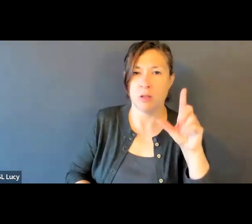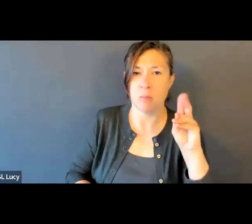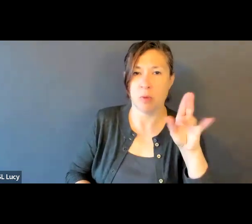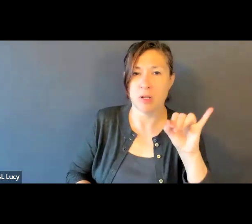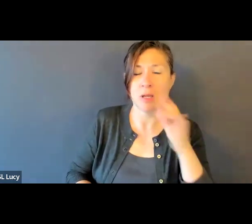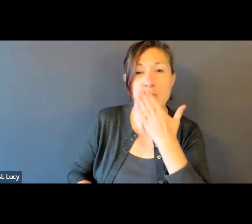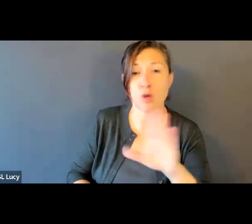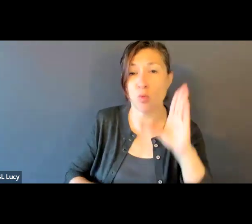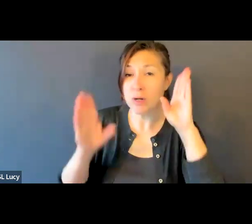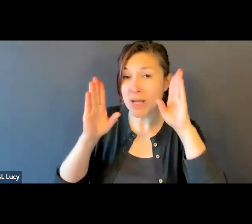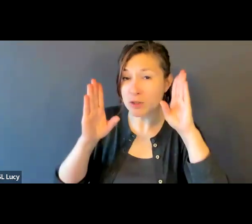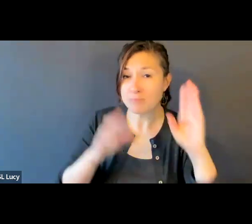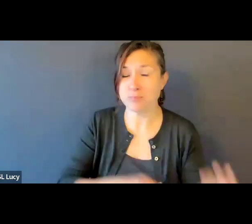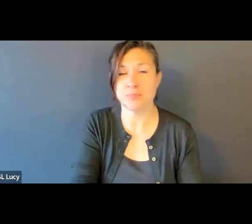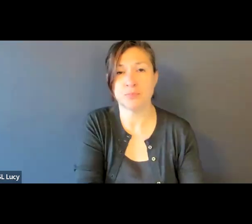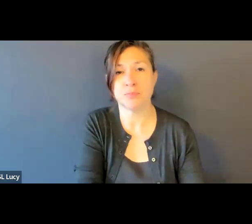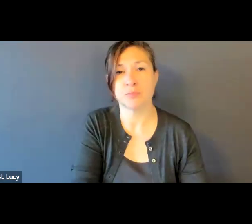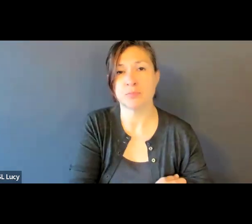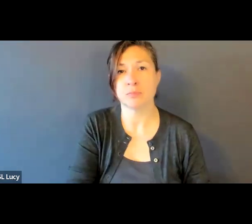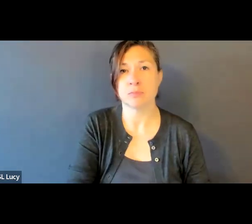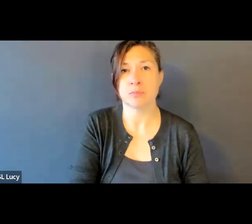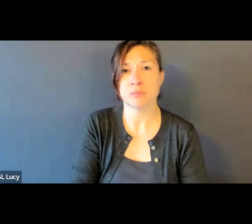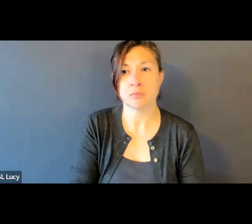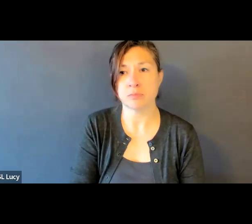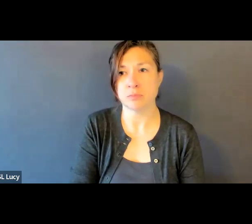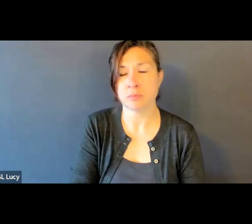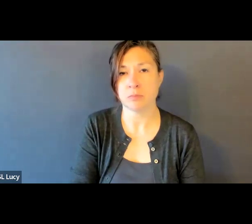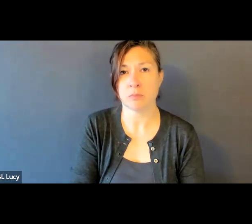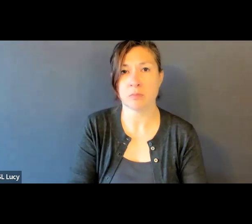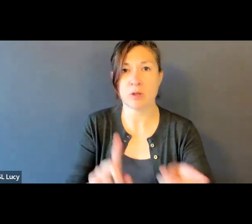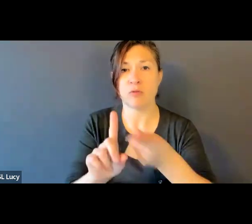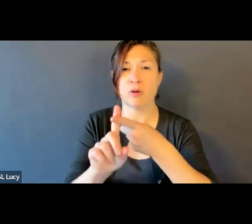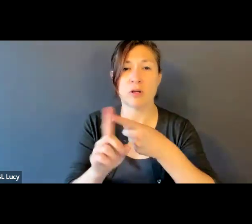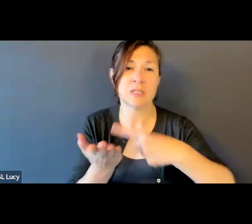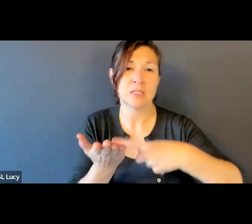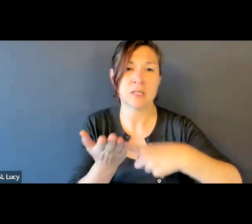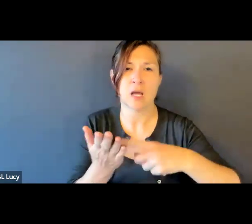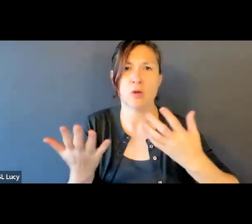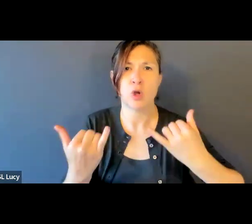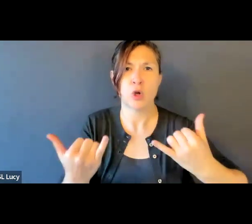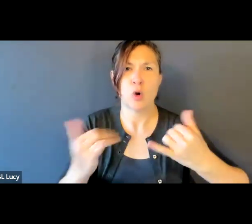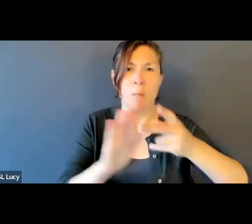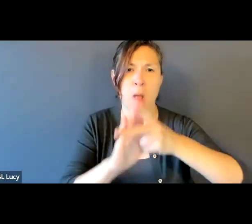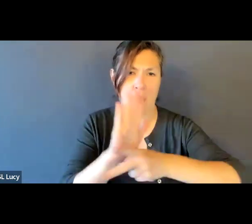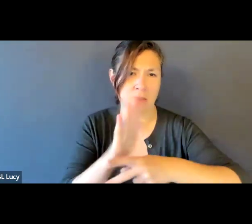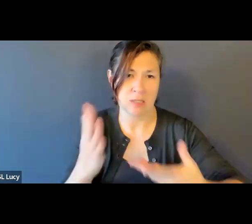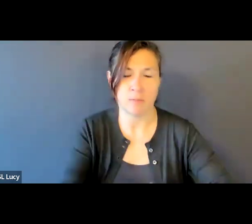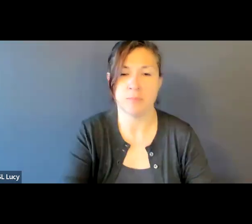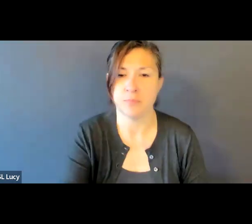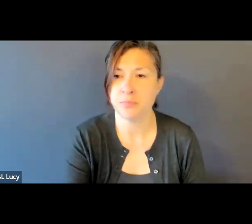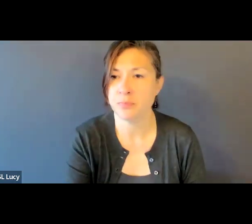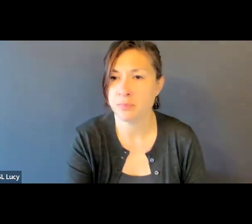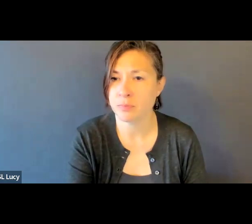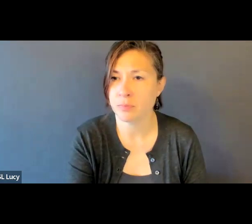to this. I want to just start by going back to what the current policy is. And back in 2021,